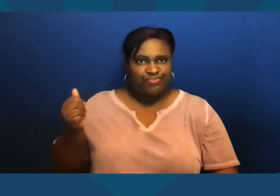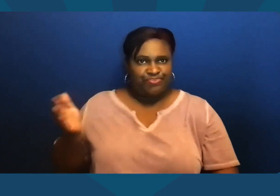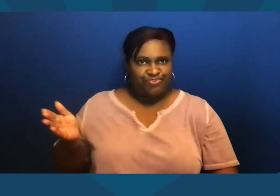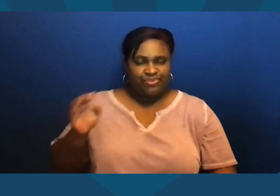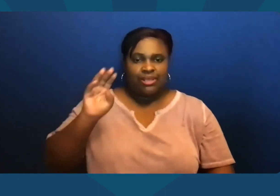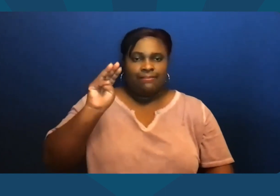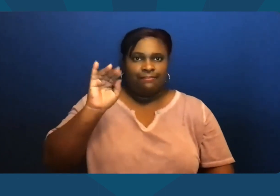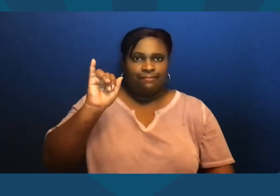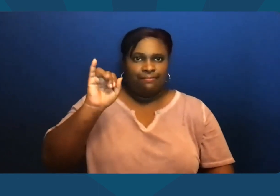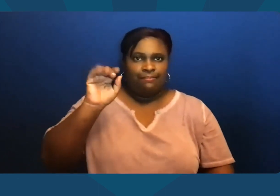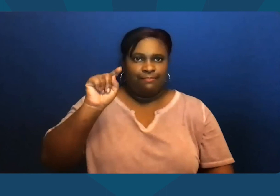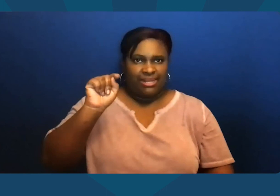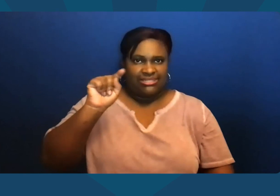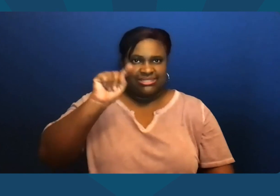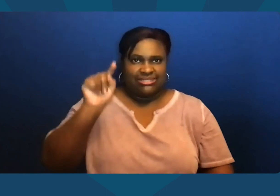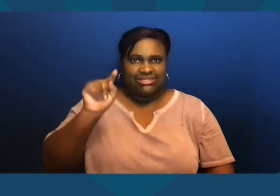Website